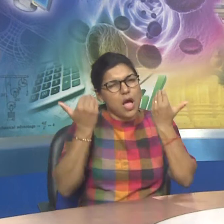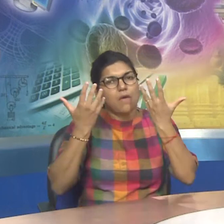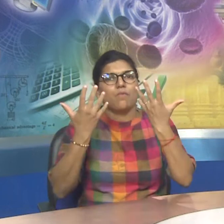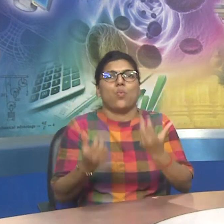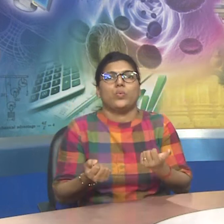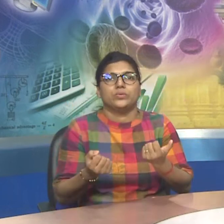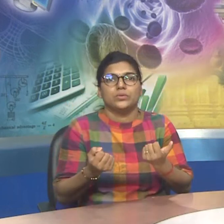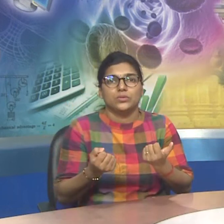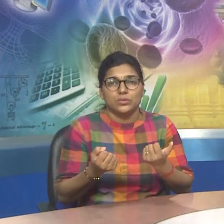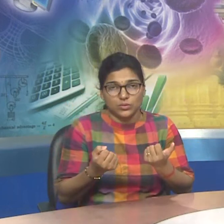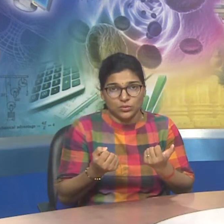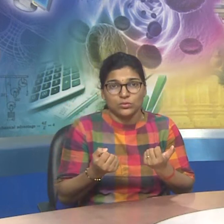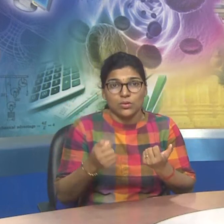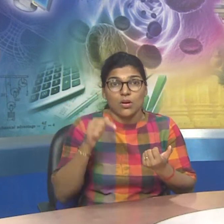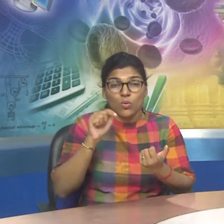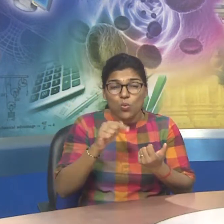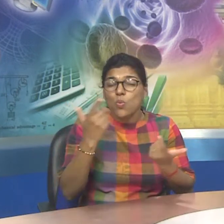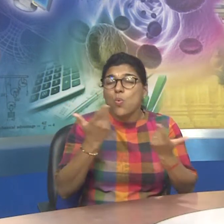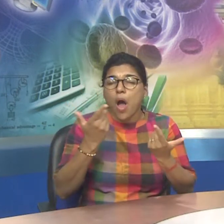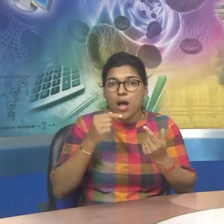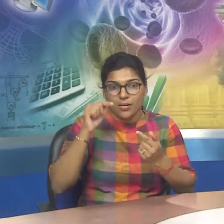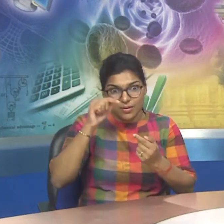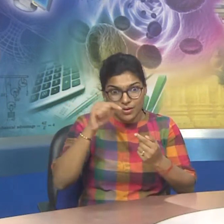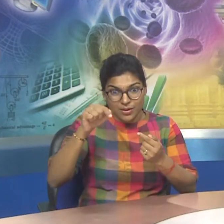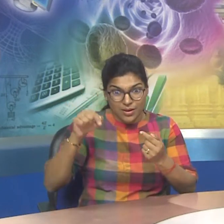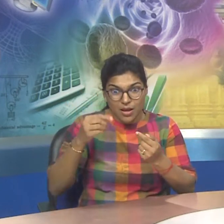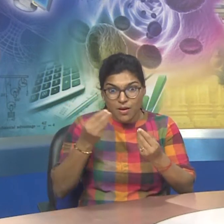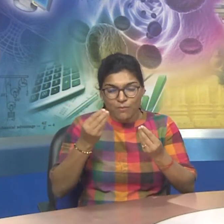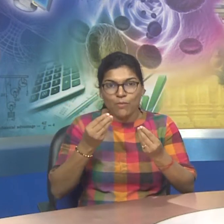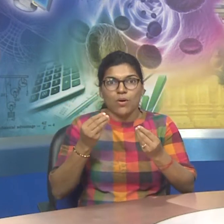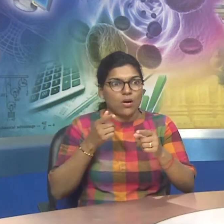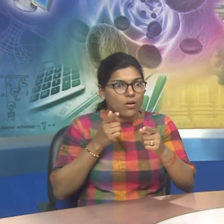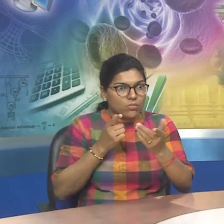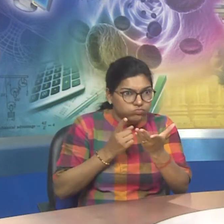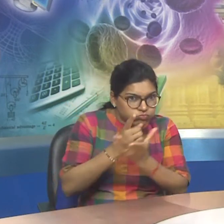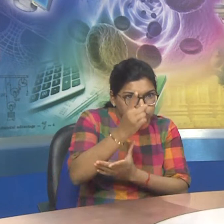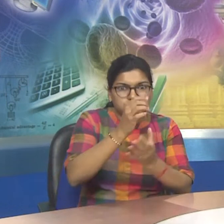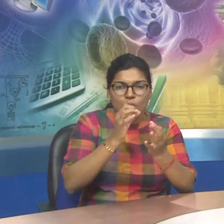The world is safe and there is no need to worry.